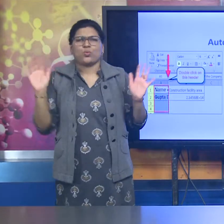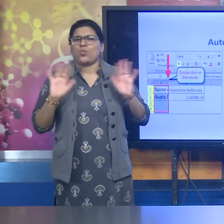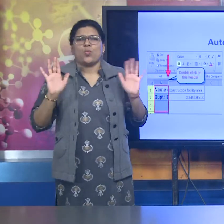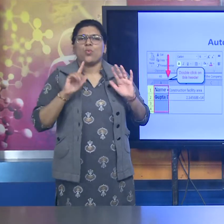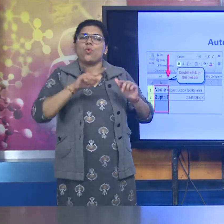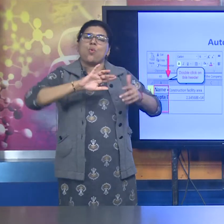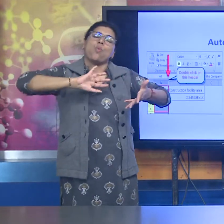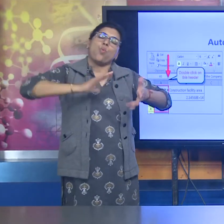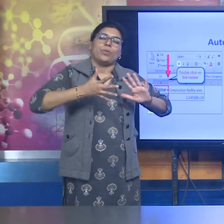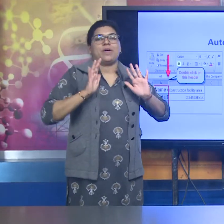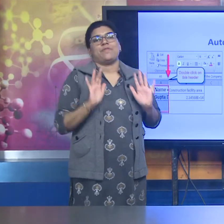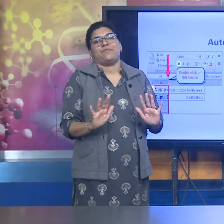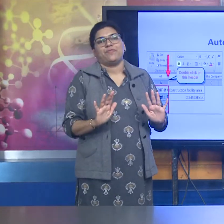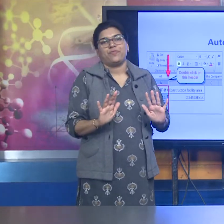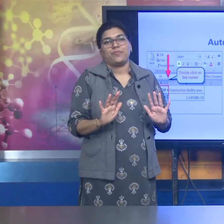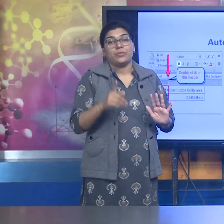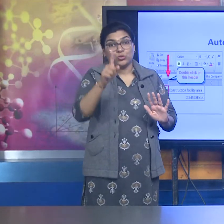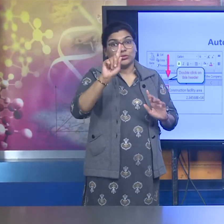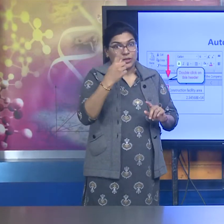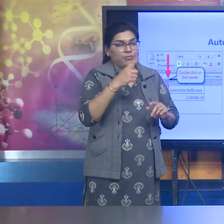You all can experience